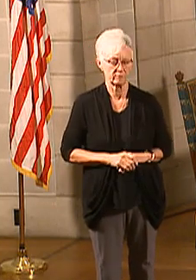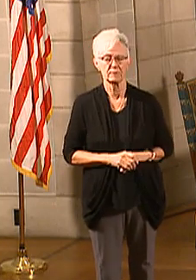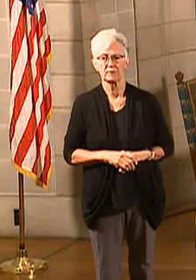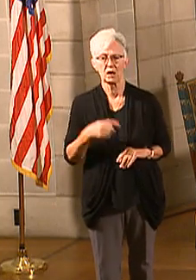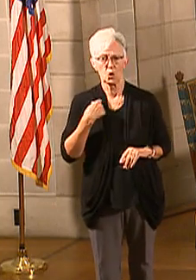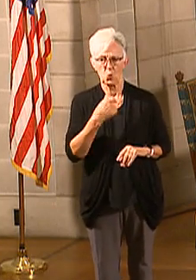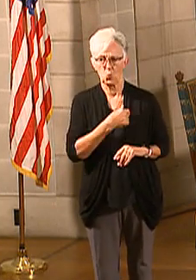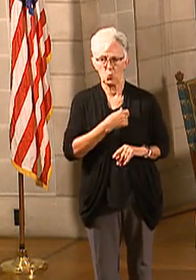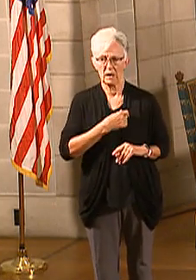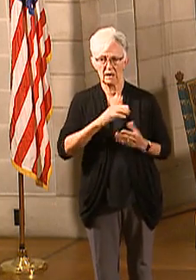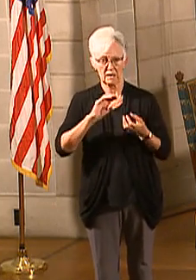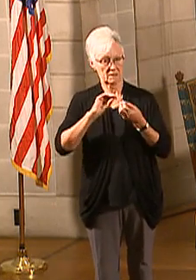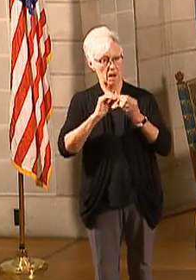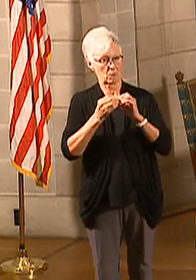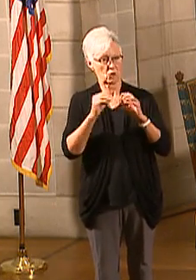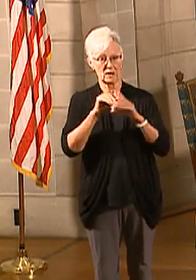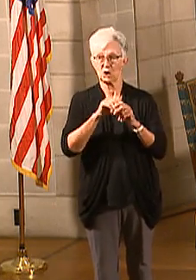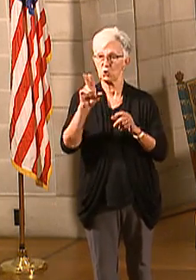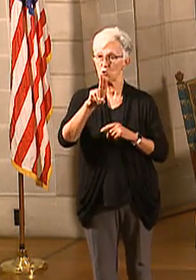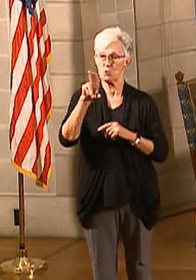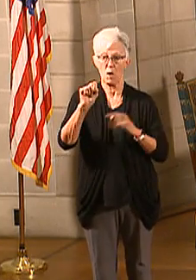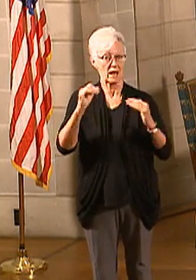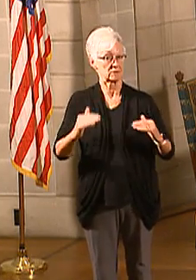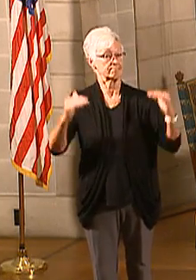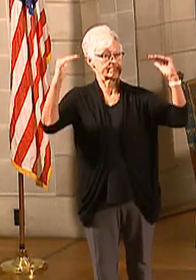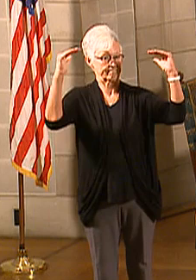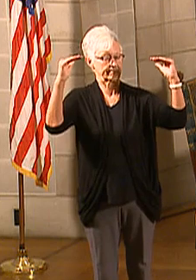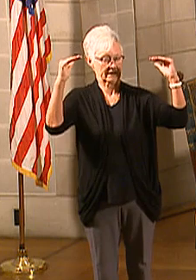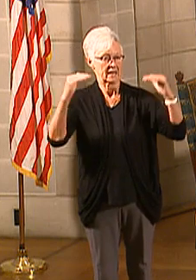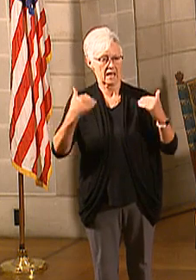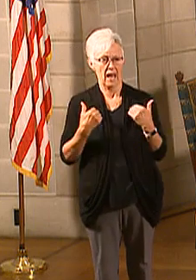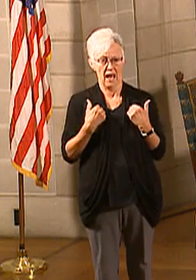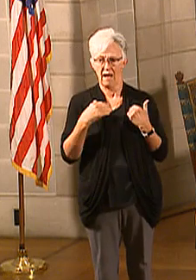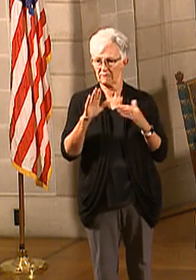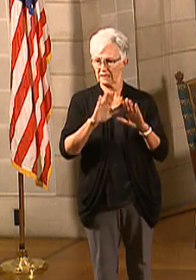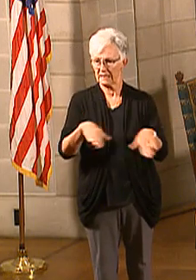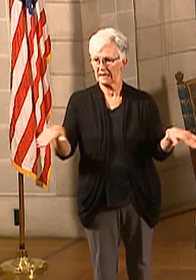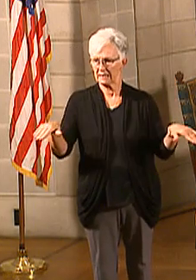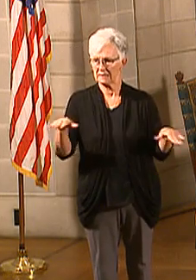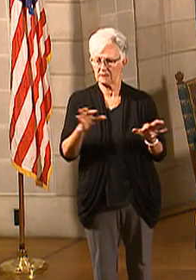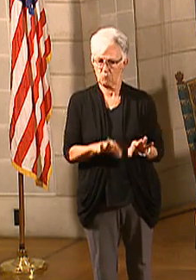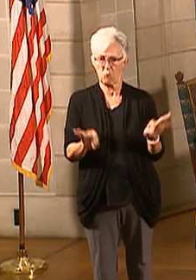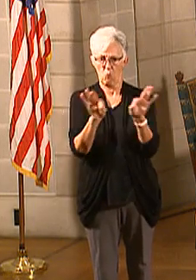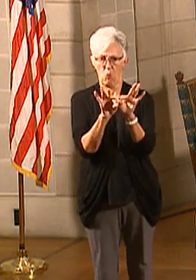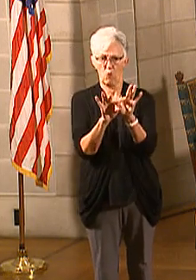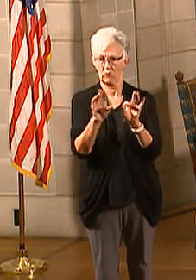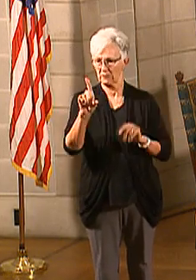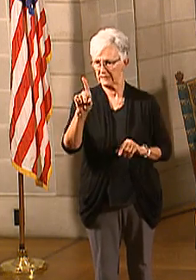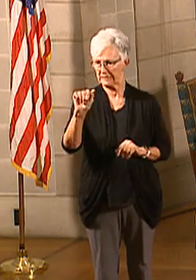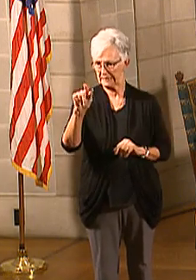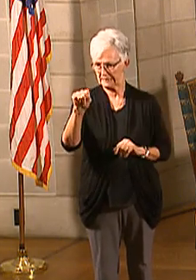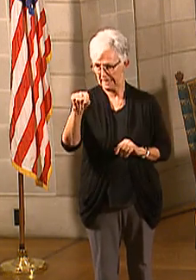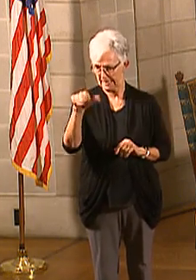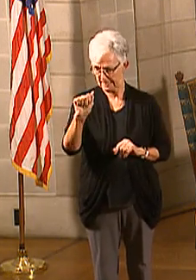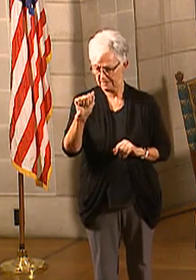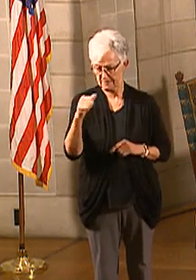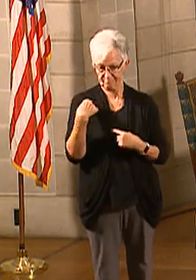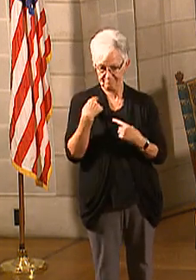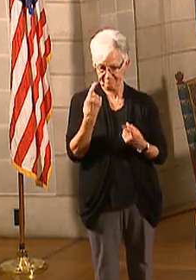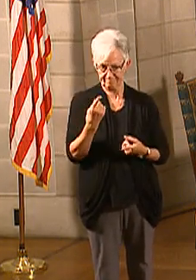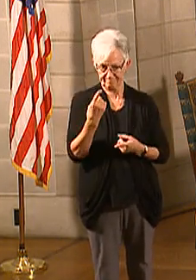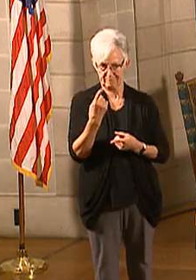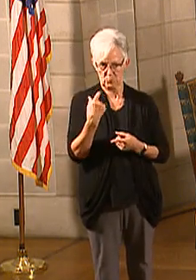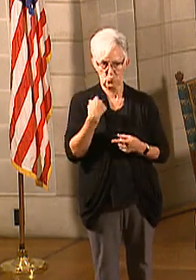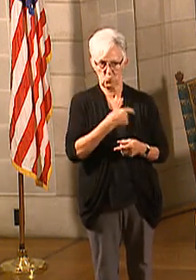for example, the Annie Casey Foundation has their Kids Count data book every year. And for the last 3 years in a row, Nebraska has finished in the top